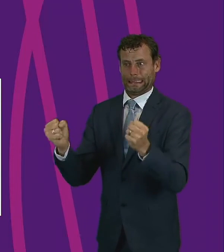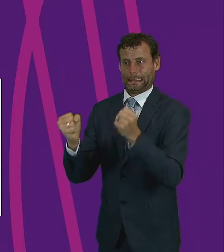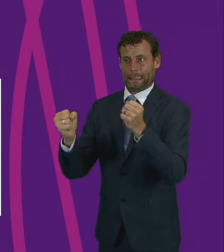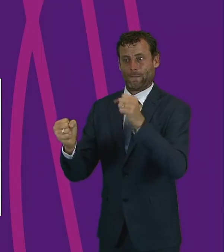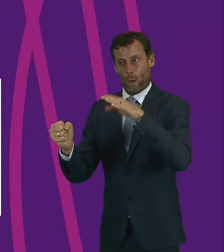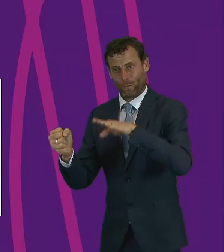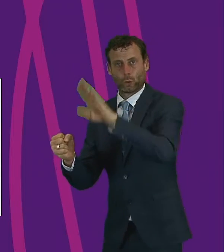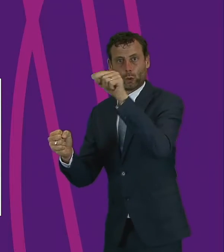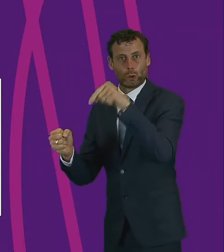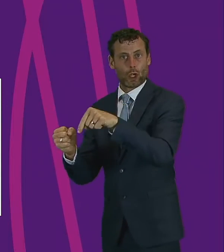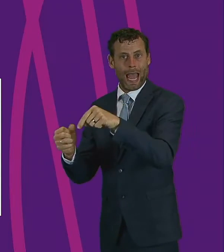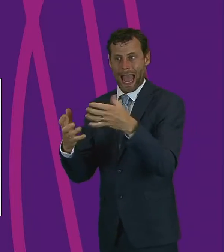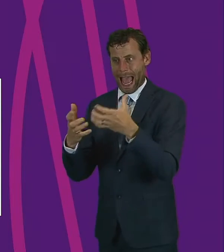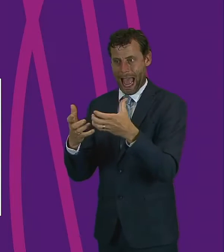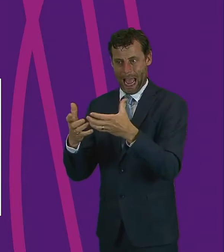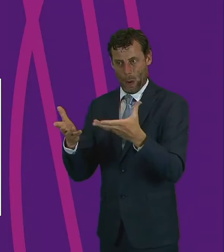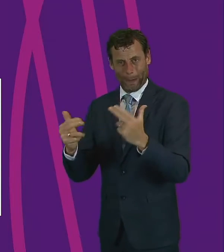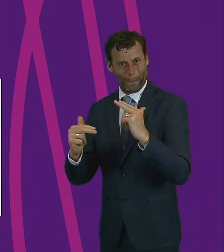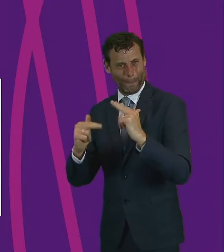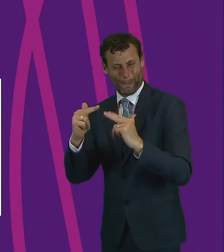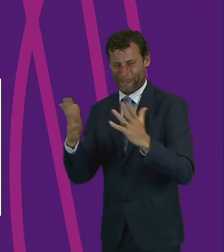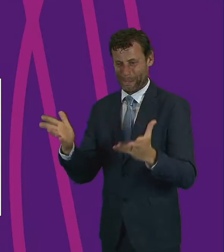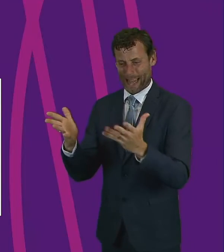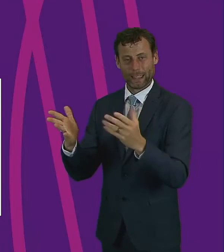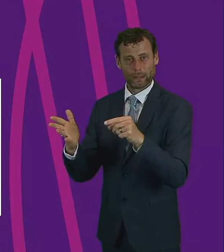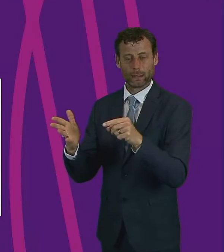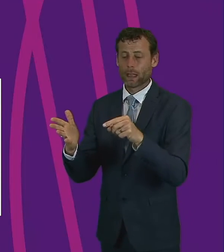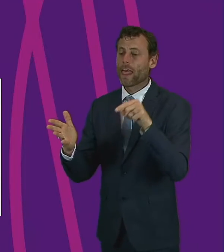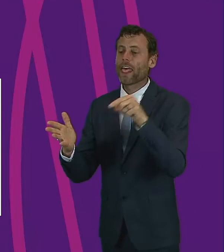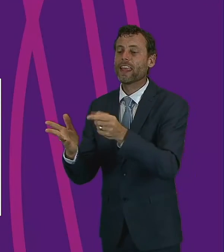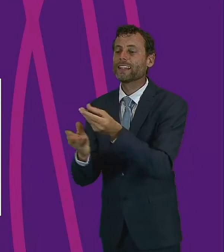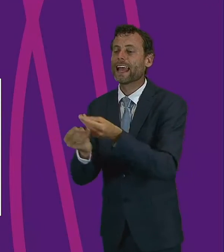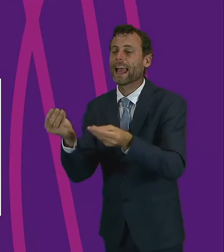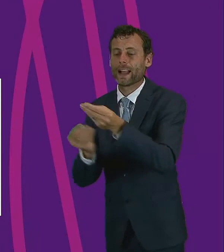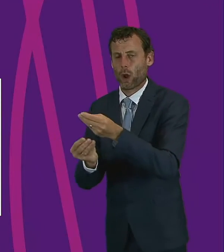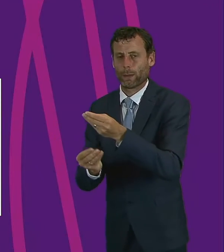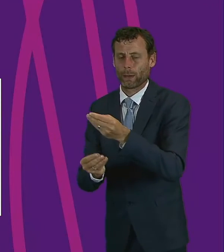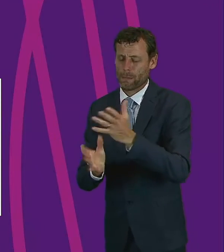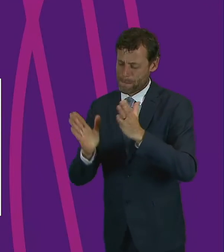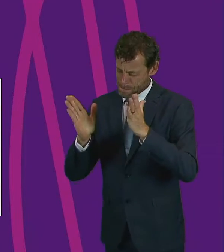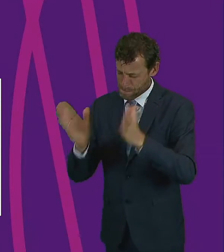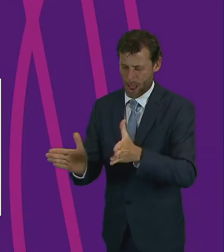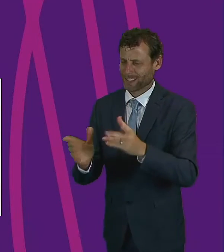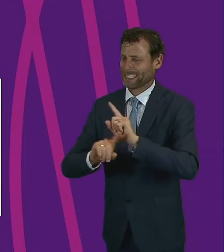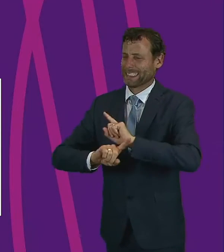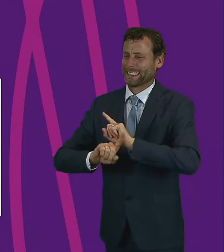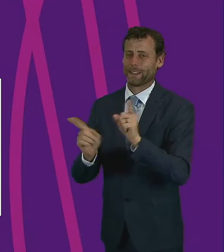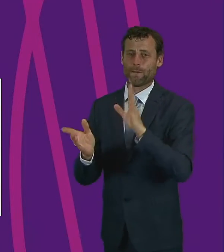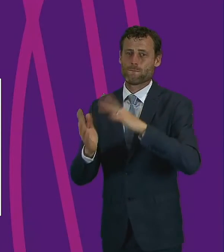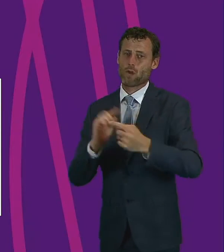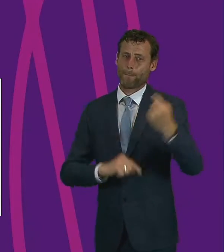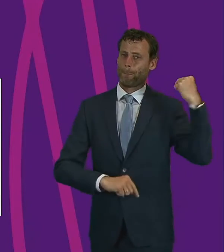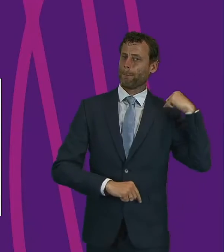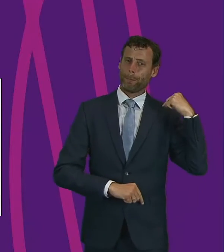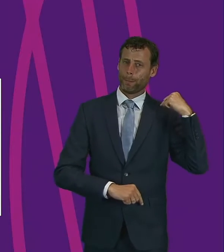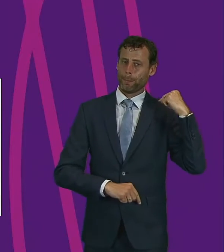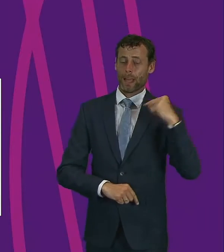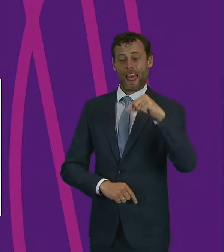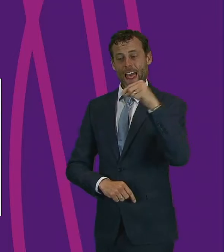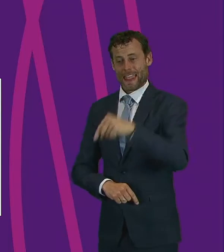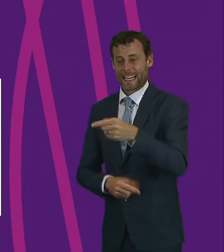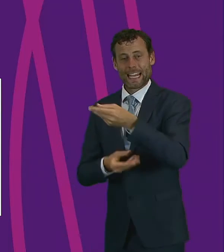economy, and that must be very different to the one that we have, one that is built on sustainability, well-being